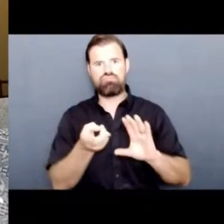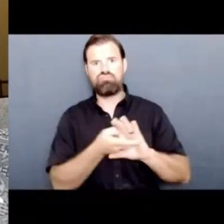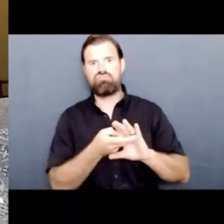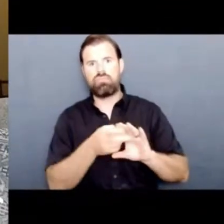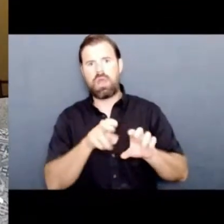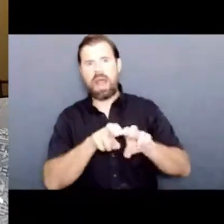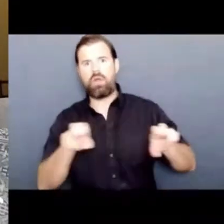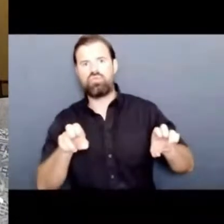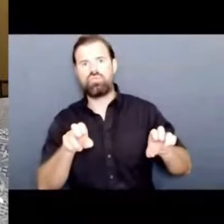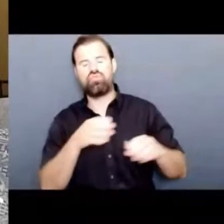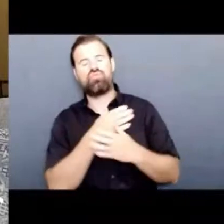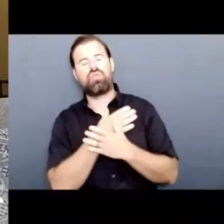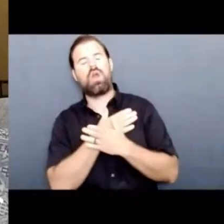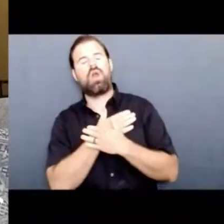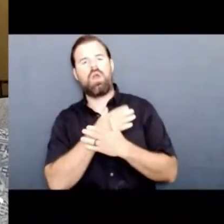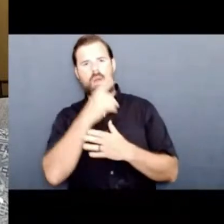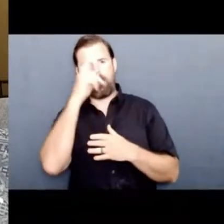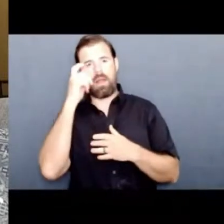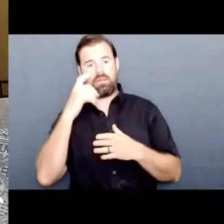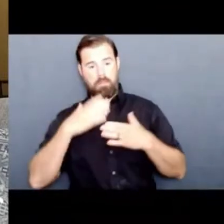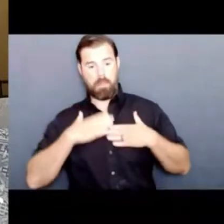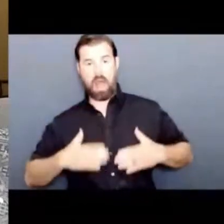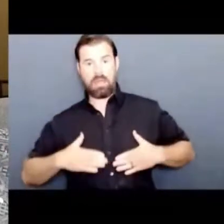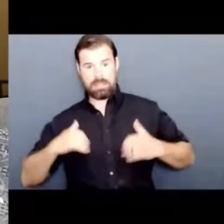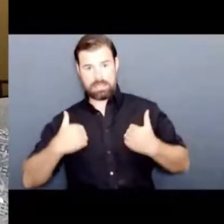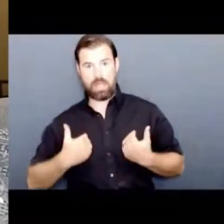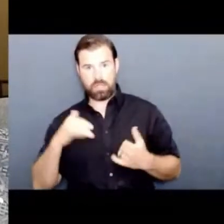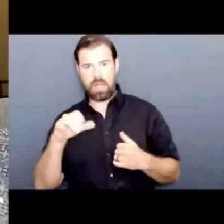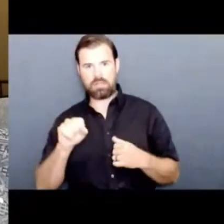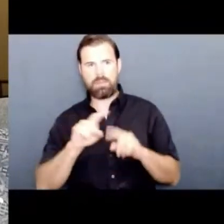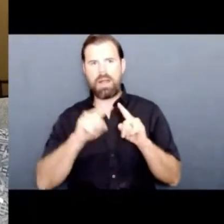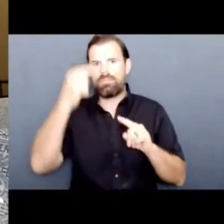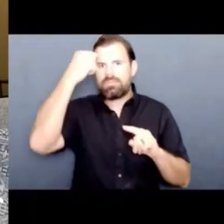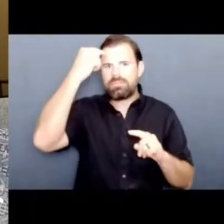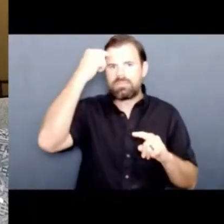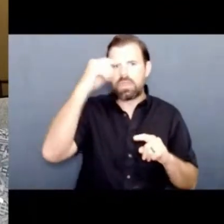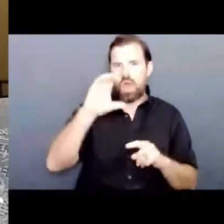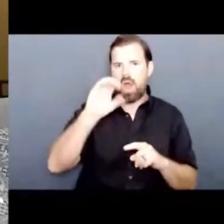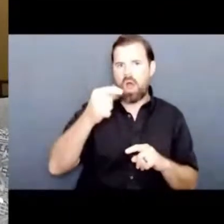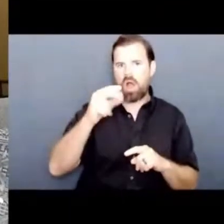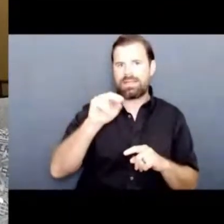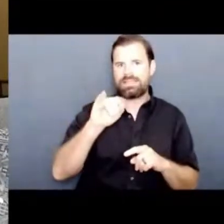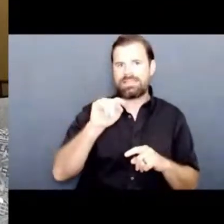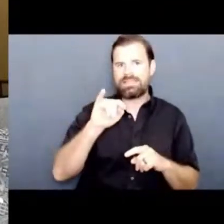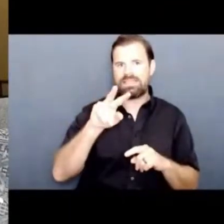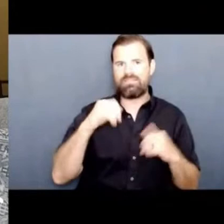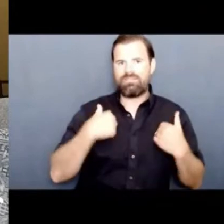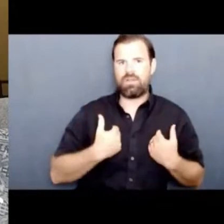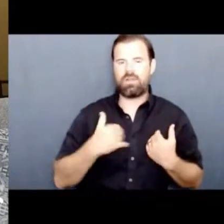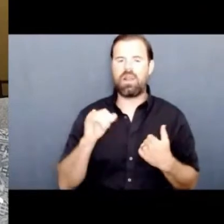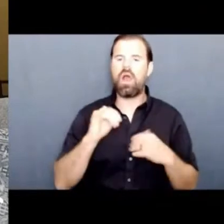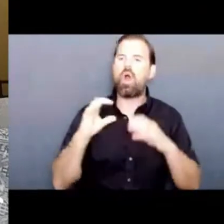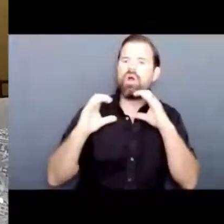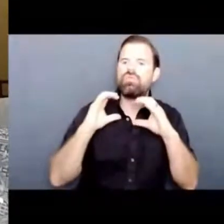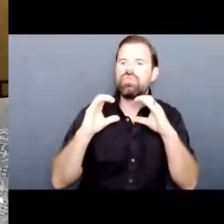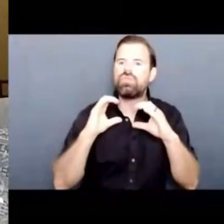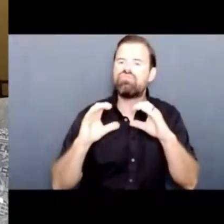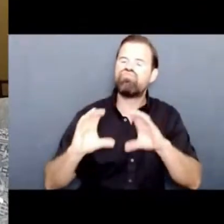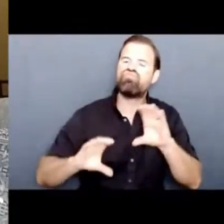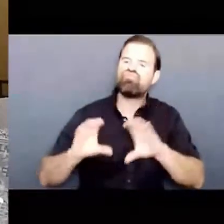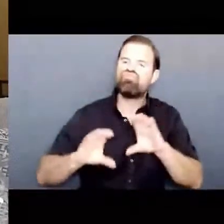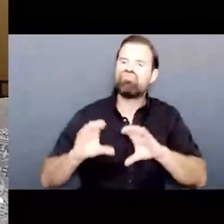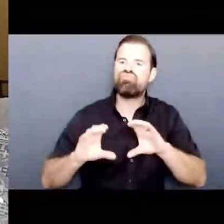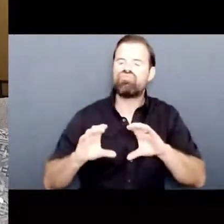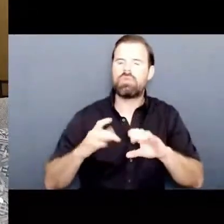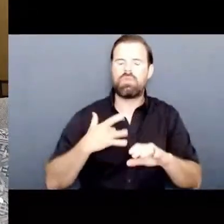because I not only get physically tired, I get cognitive fatigue as well. So even conversations can be tiring.